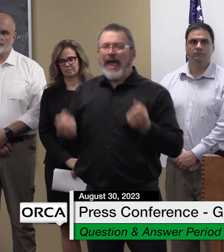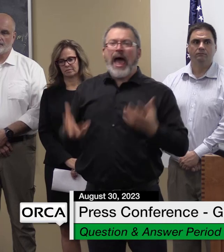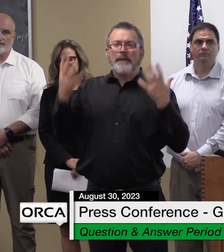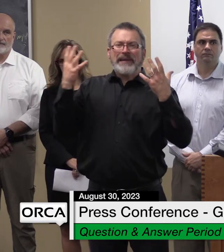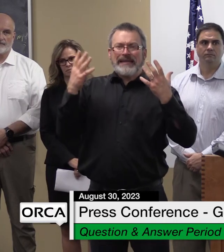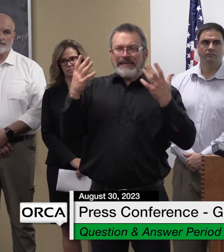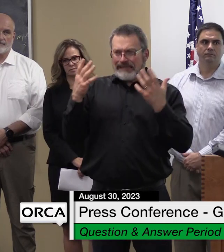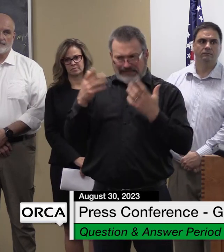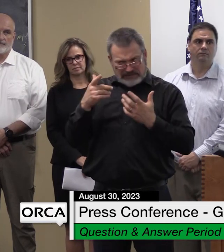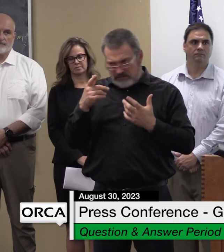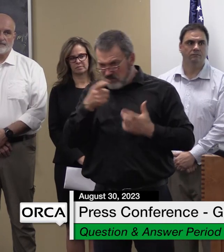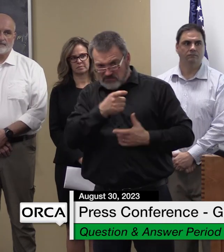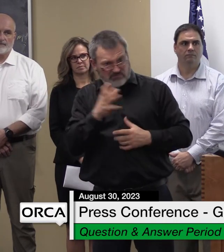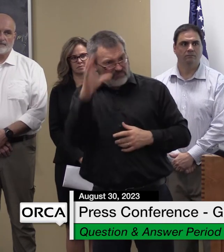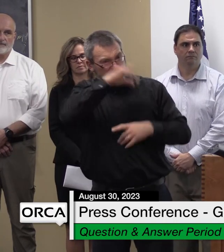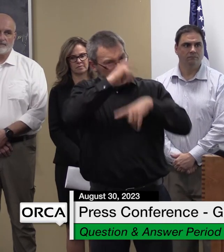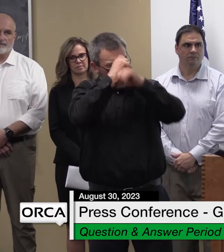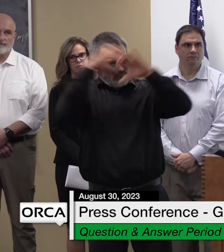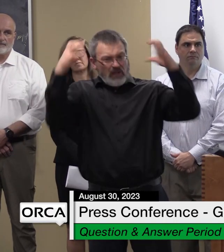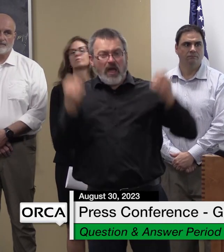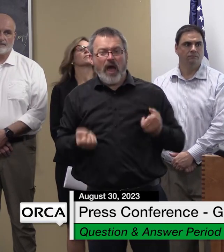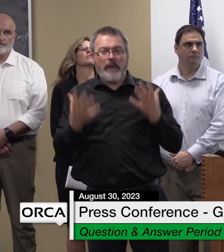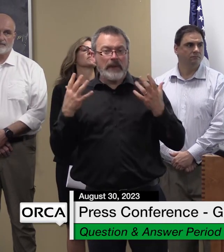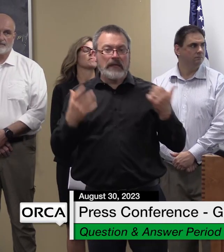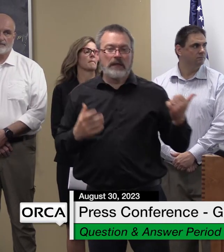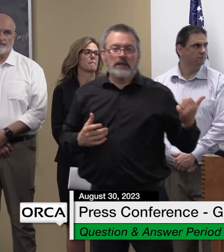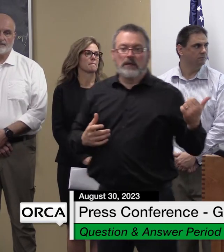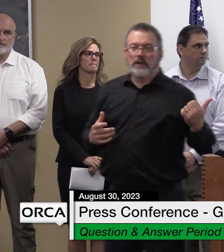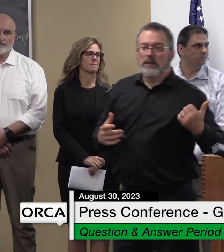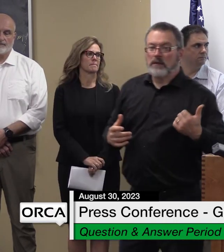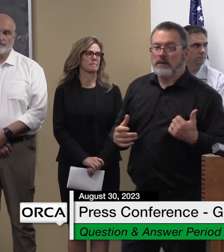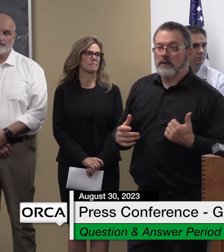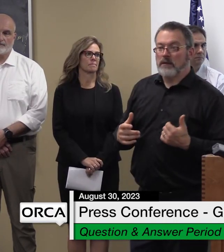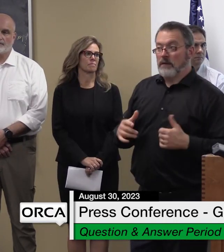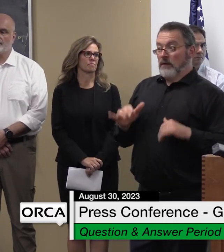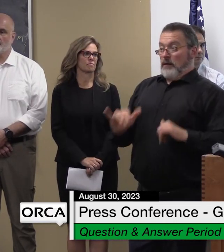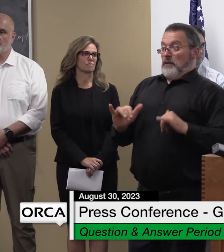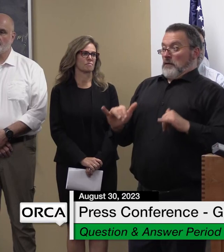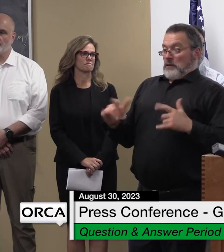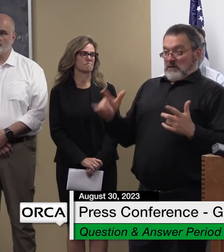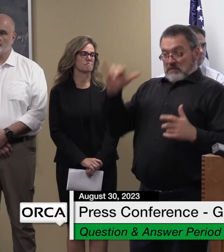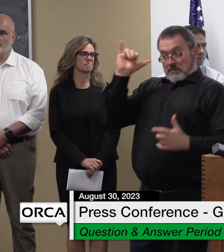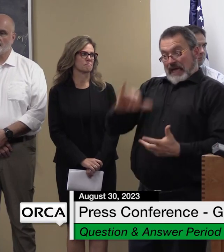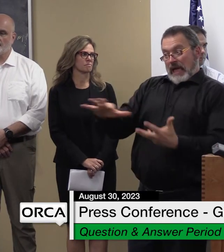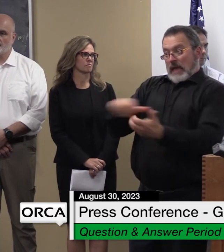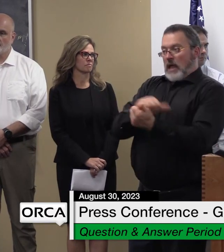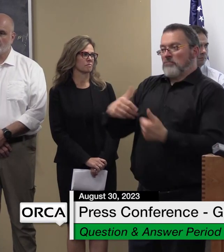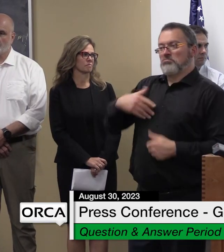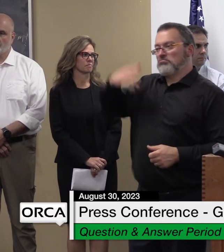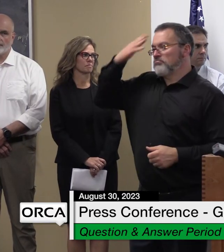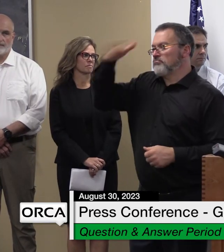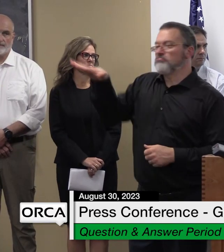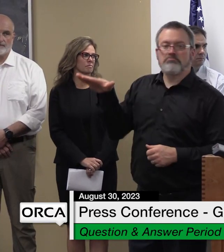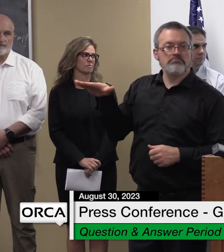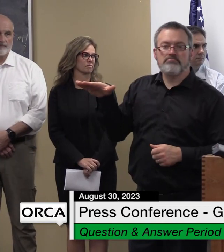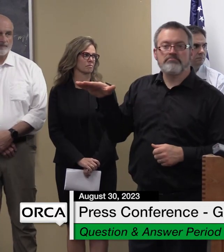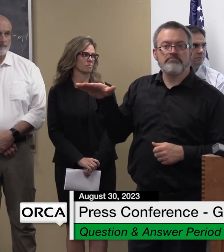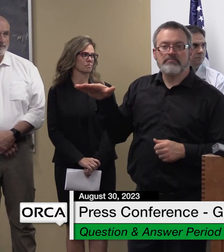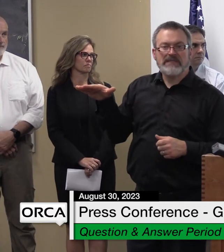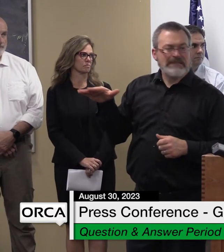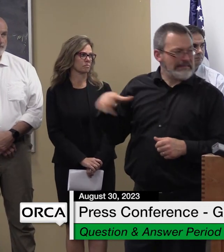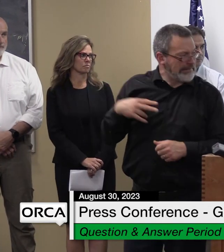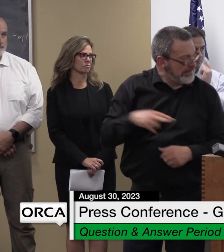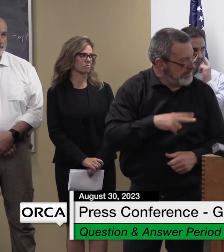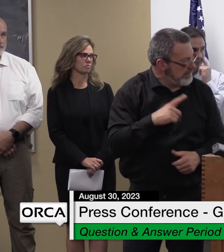caused? Yeah, I'm not aware of damage cause, and I don't know as it got up to the thousands, but I might ask. That's not a number we